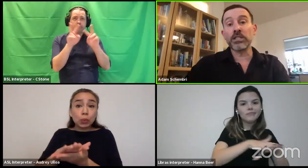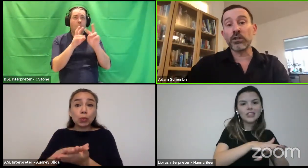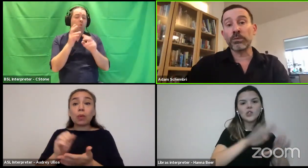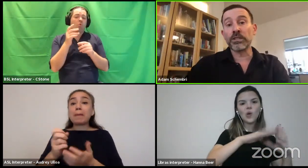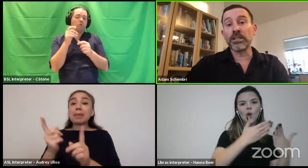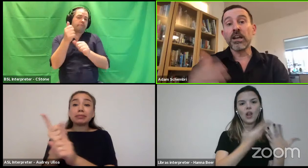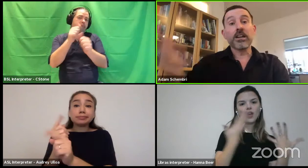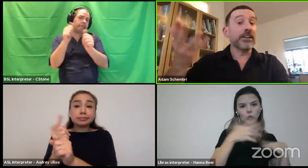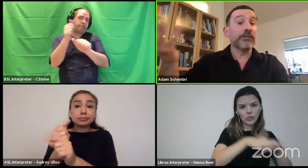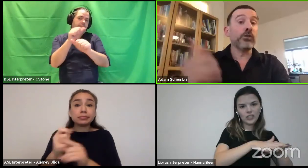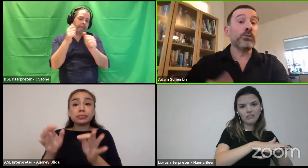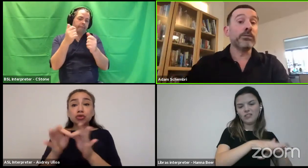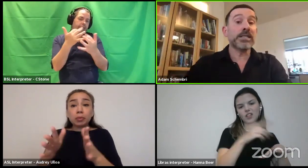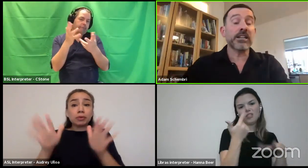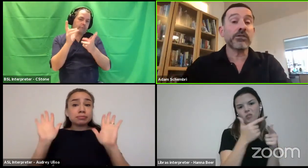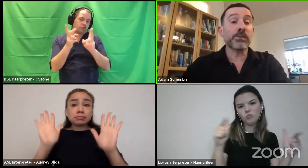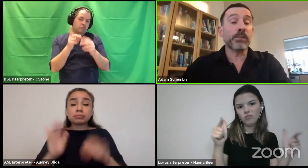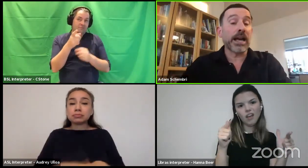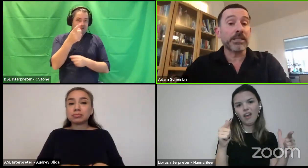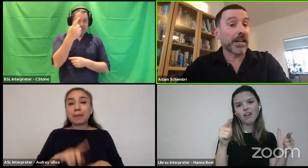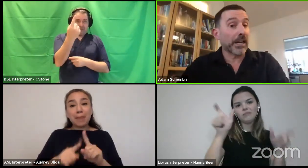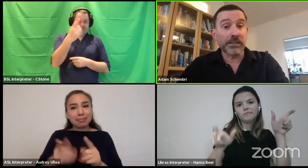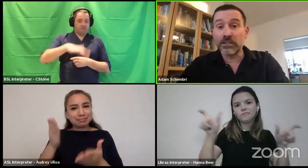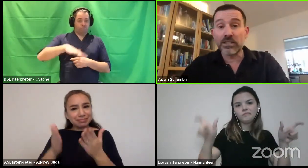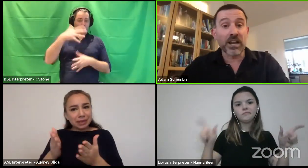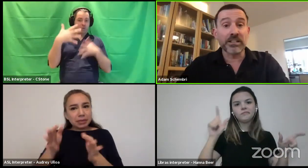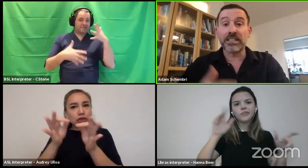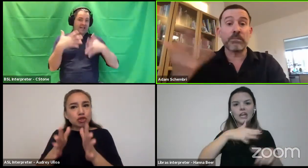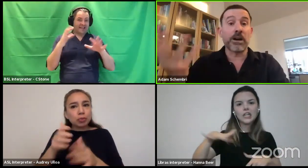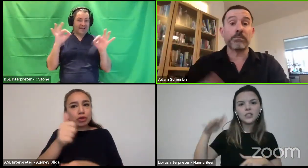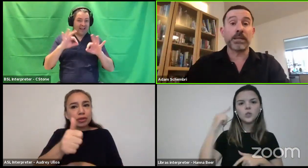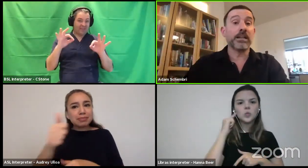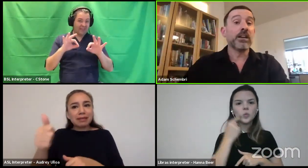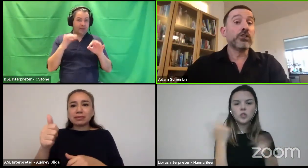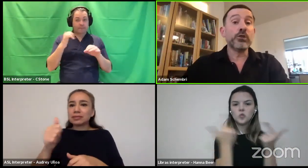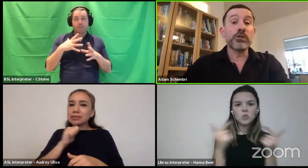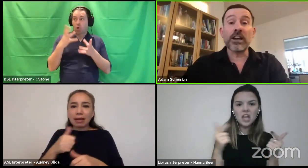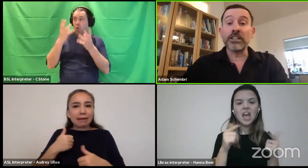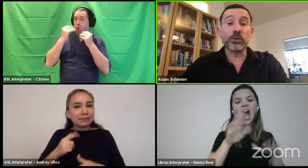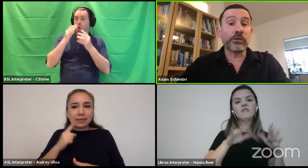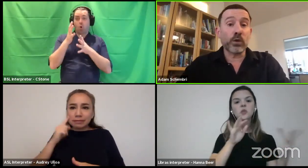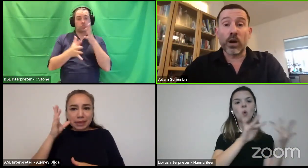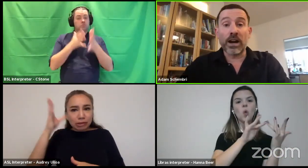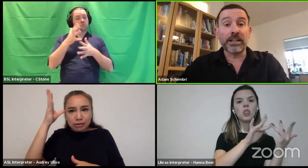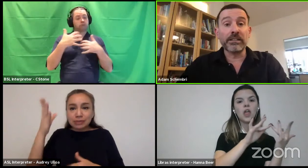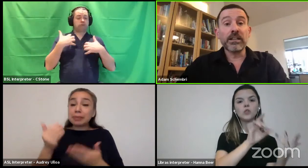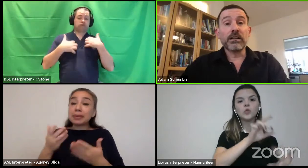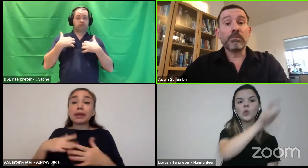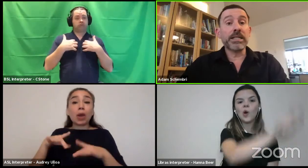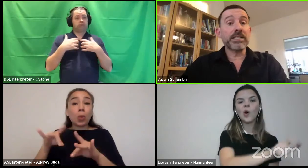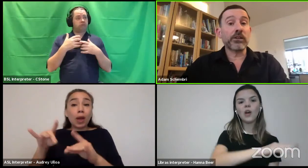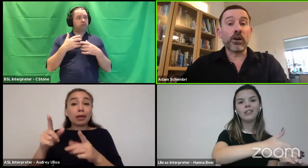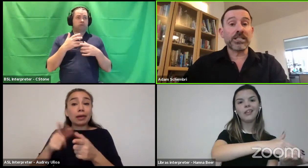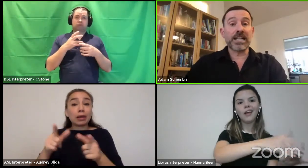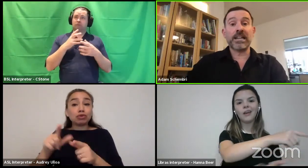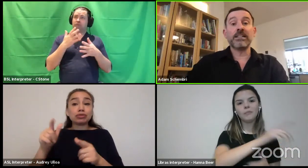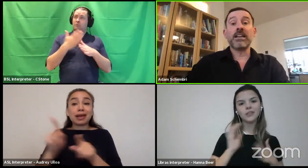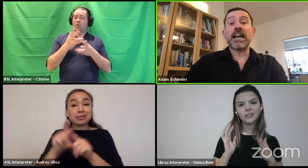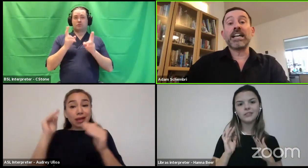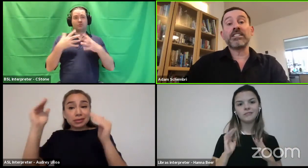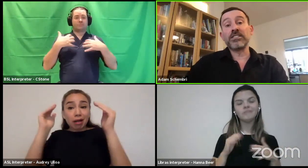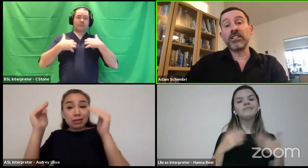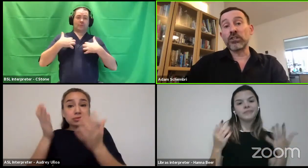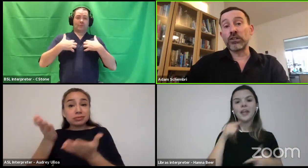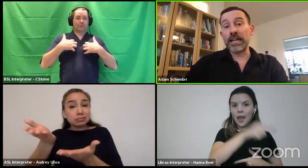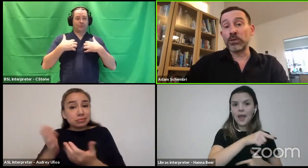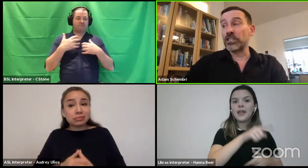language interpreters, none of whom themselves perhaps are heritage signers. They might be new signers who have acquired BSL or Auslan